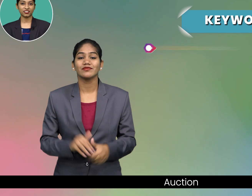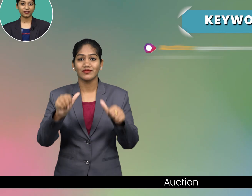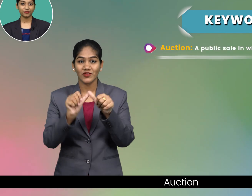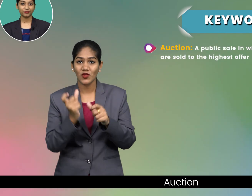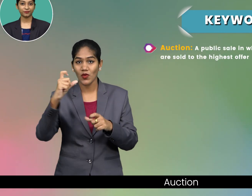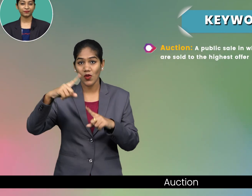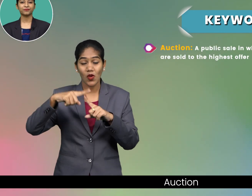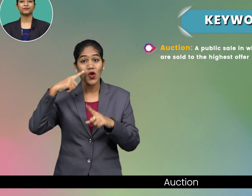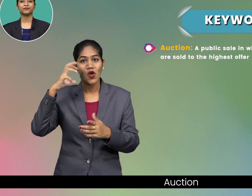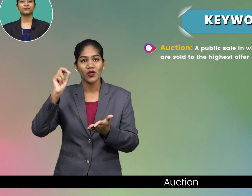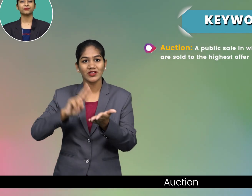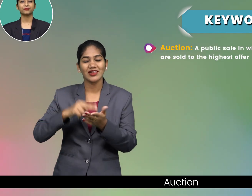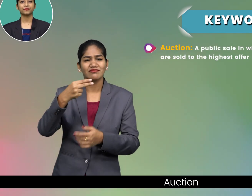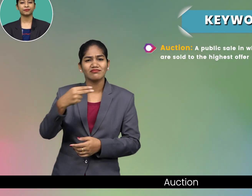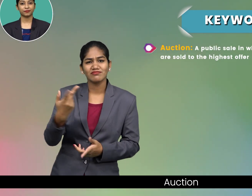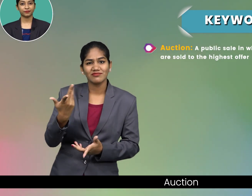Auction,